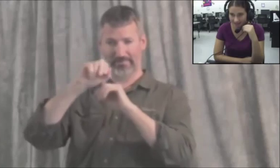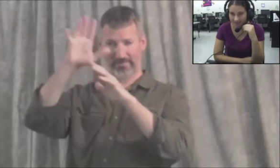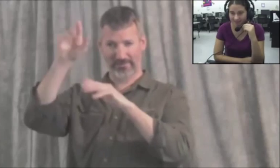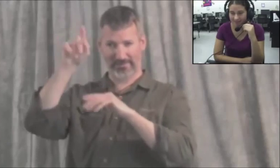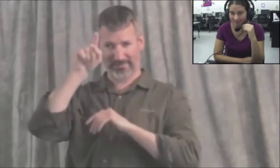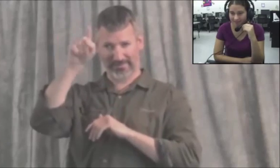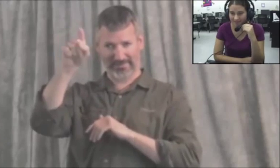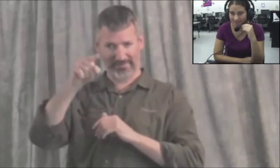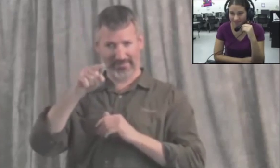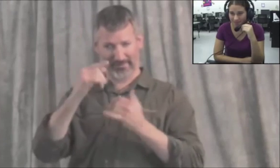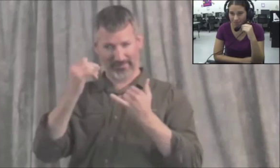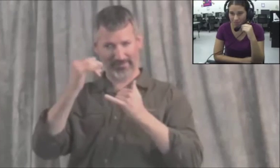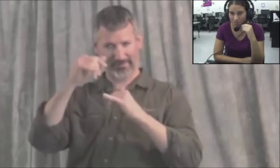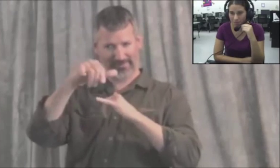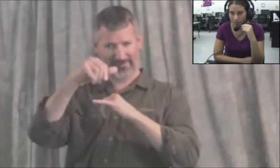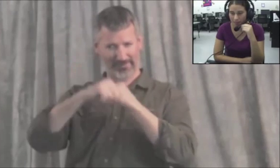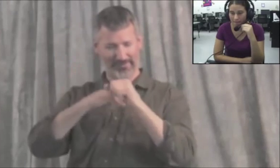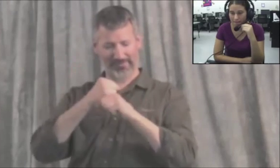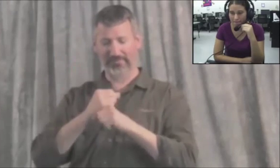Katahdin.